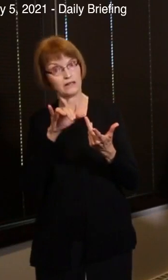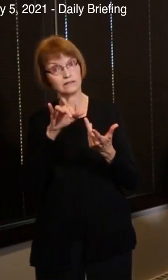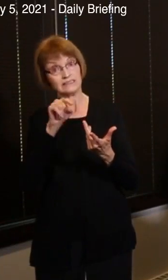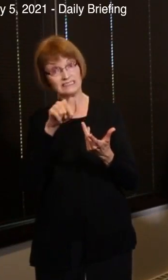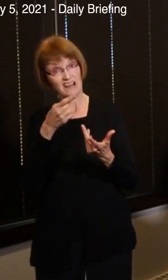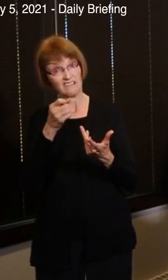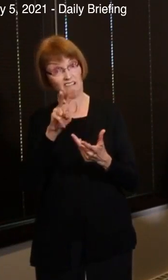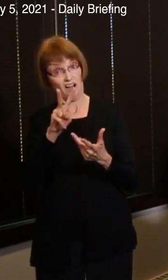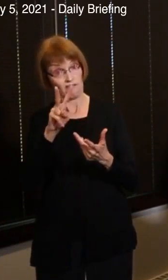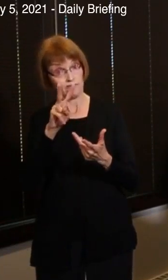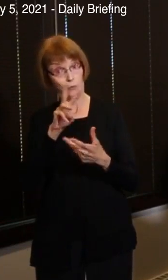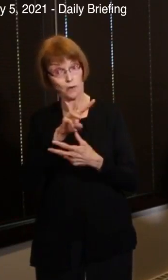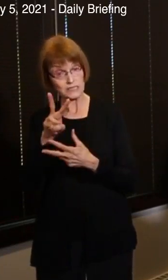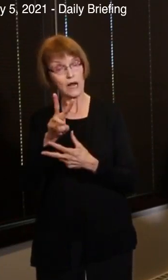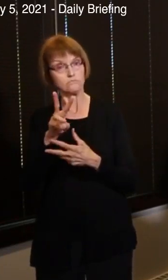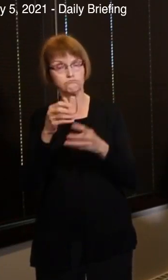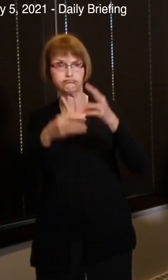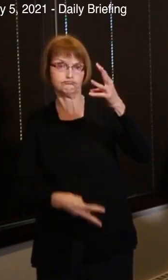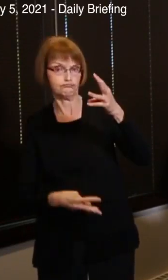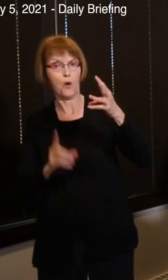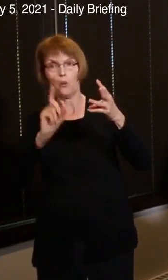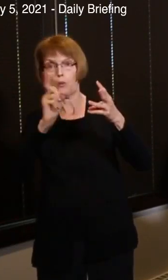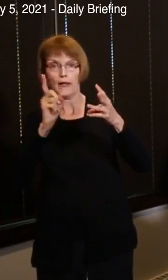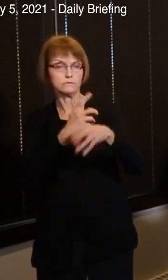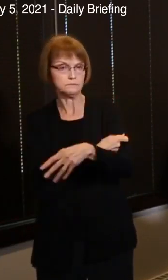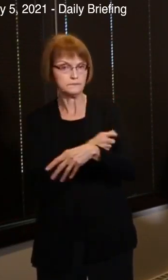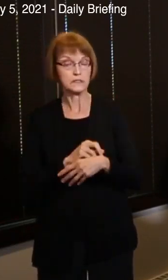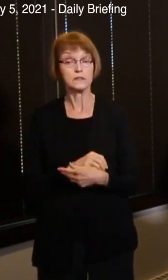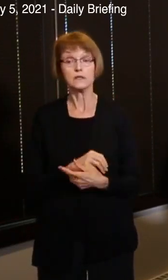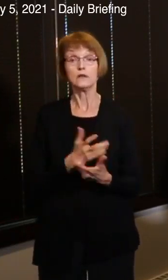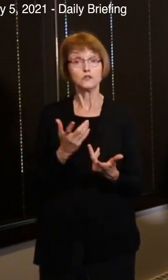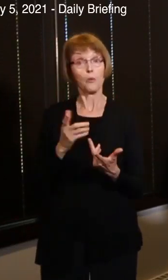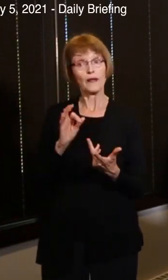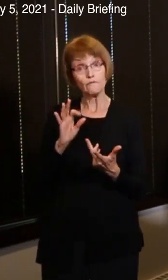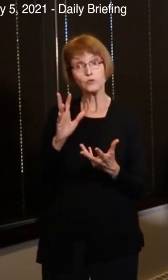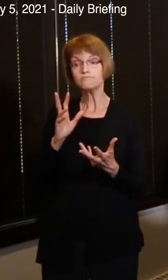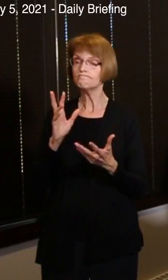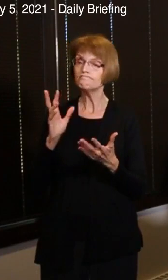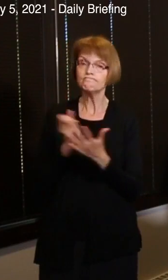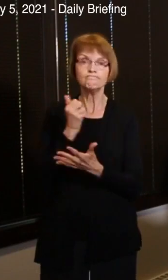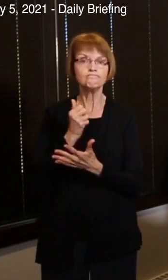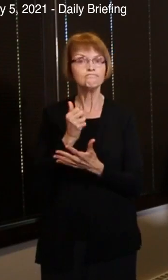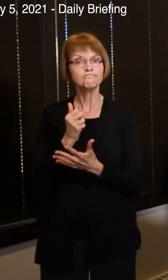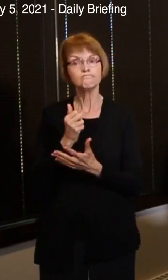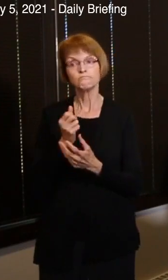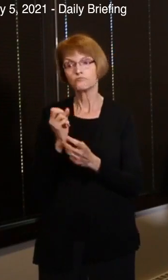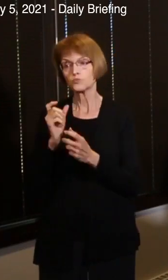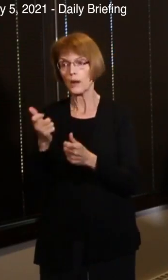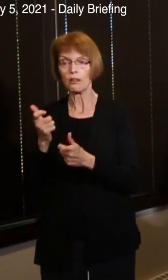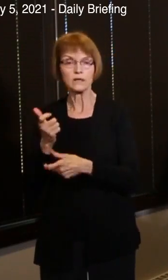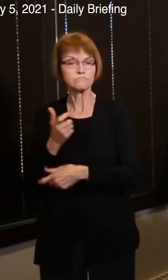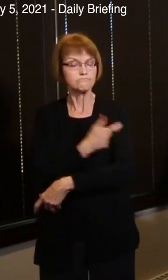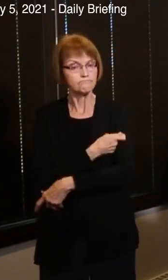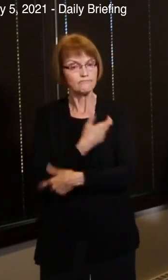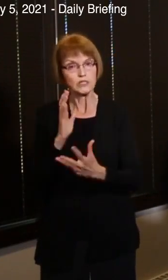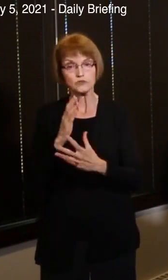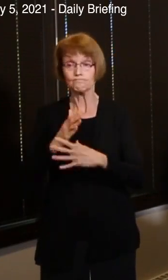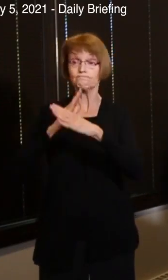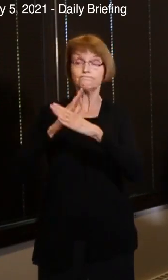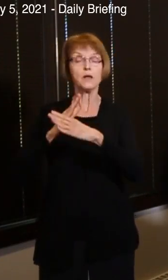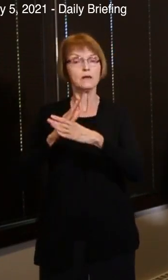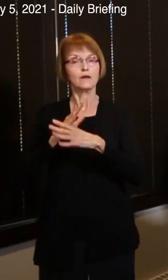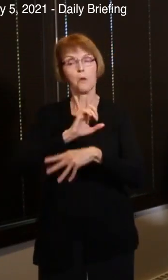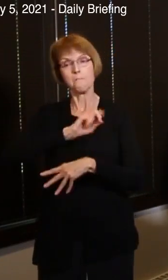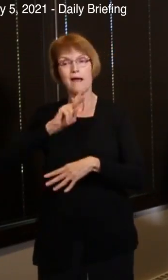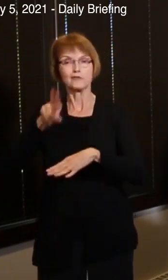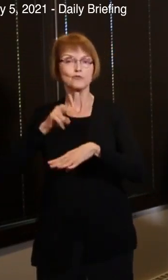everybody starts to get vaccinated, the sooner you'll be protected from COVID and can get back to your normal activities without worrying